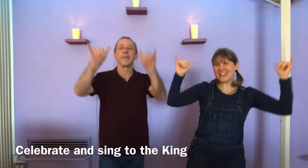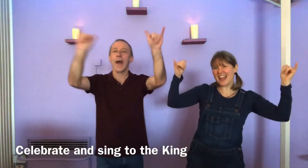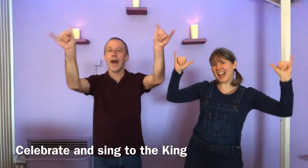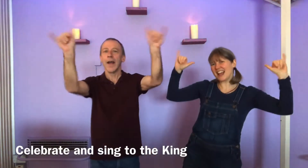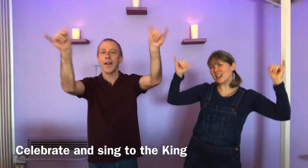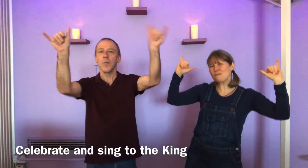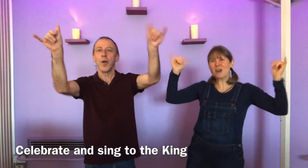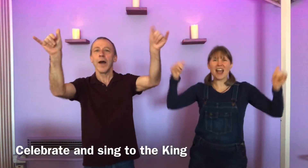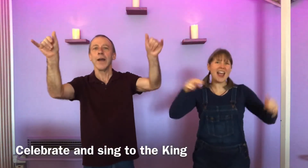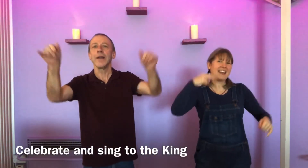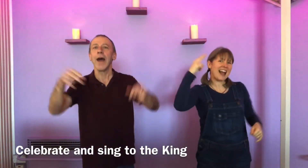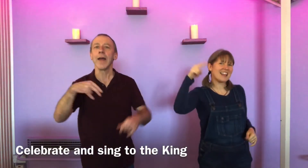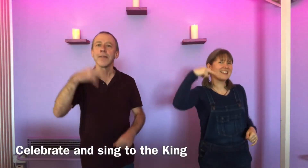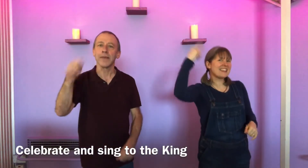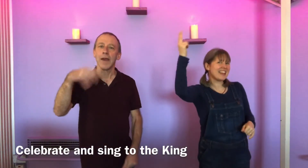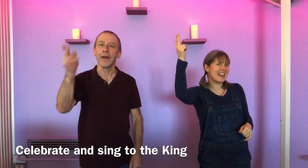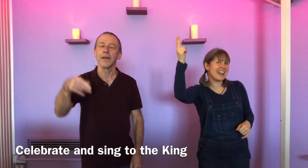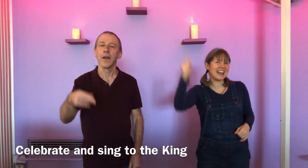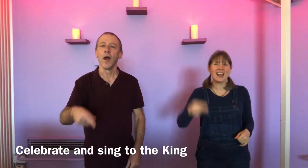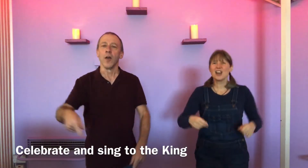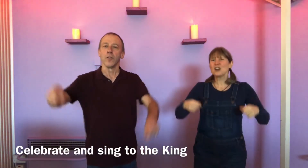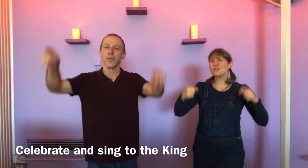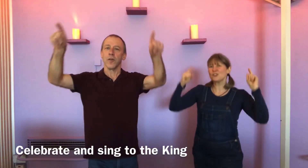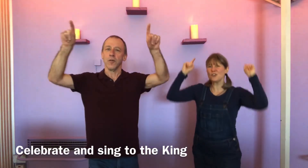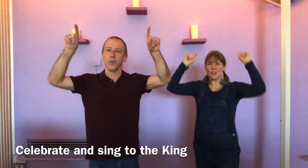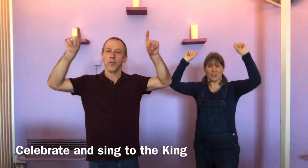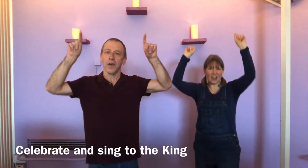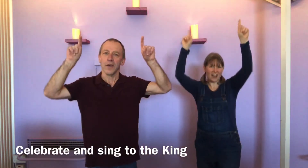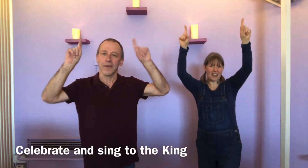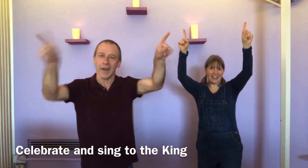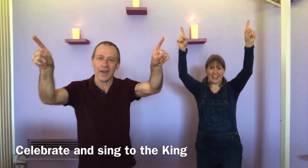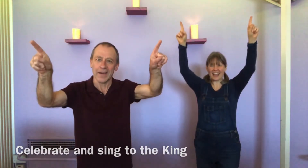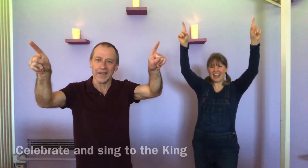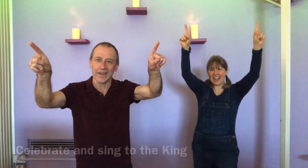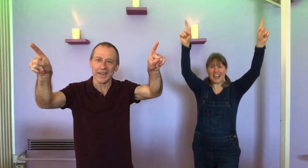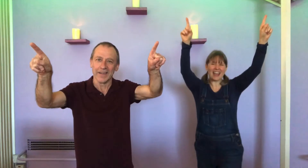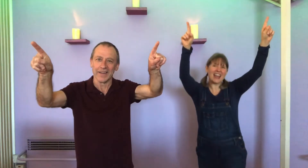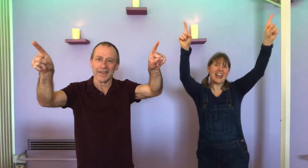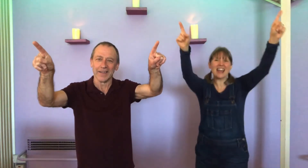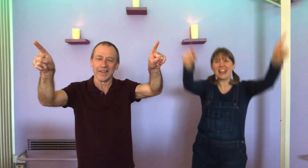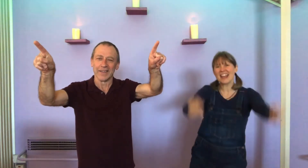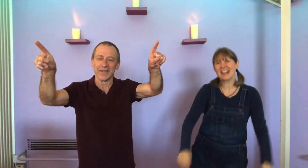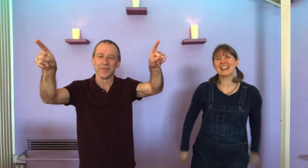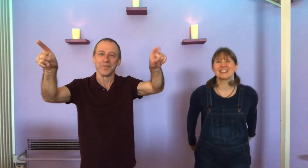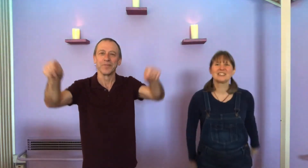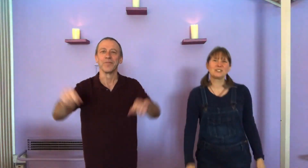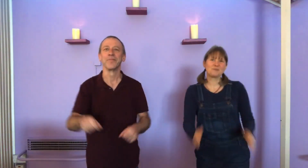Celebrate and sing Celebrate To the King I'll